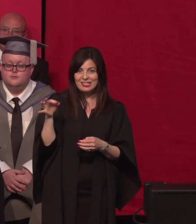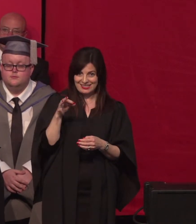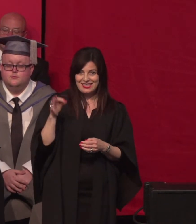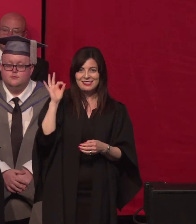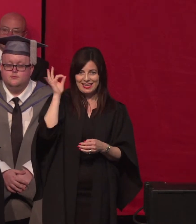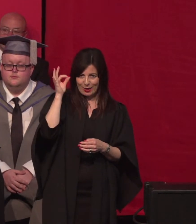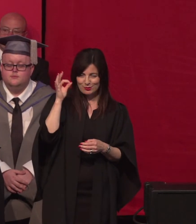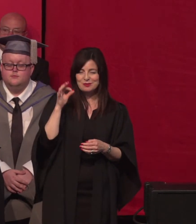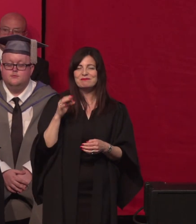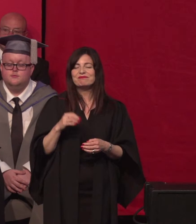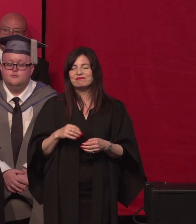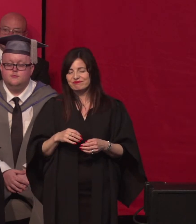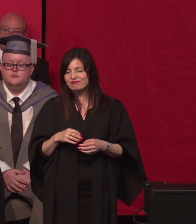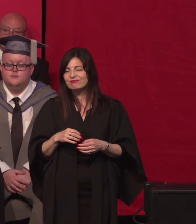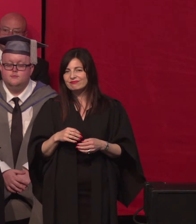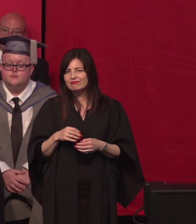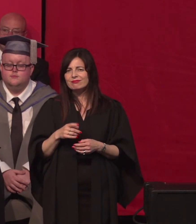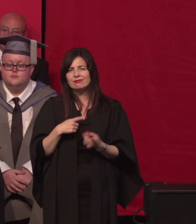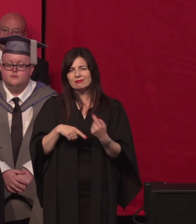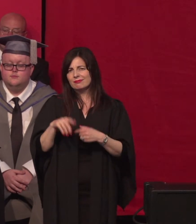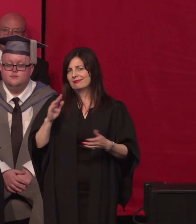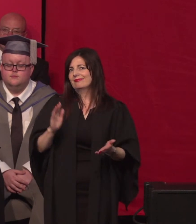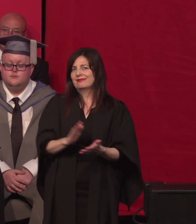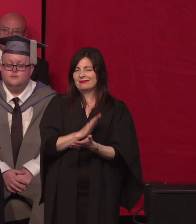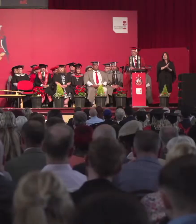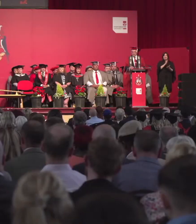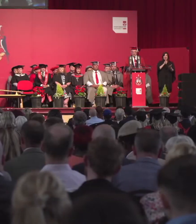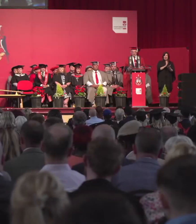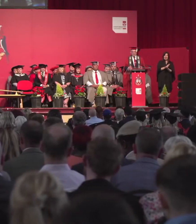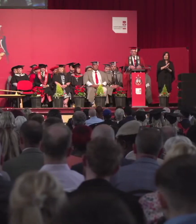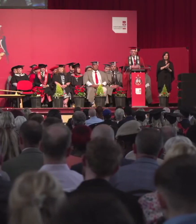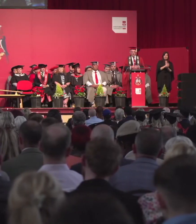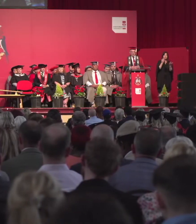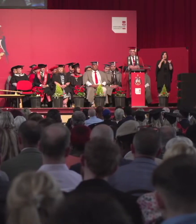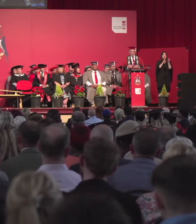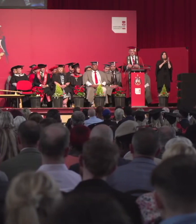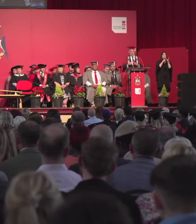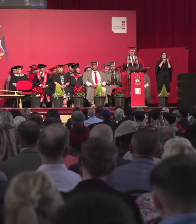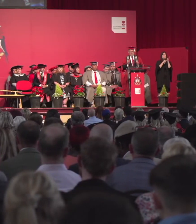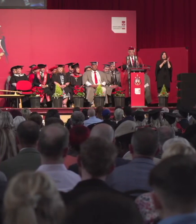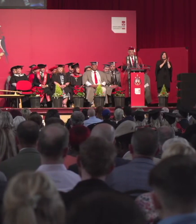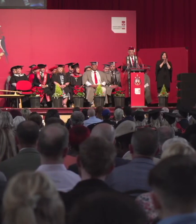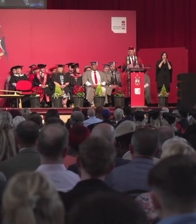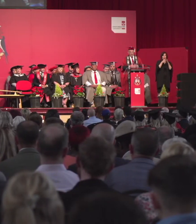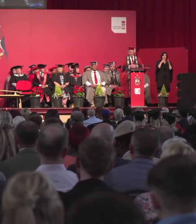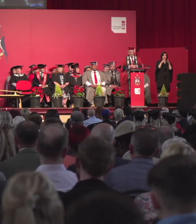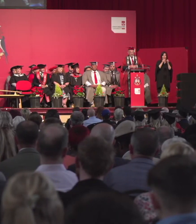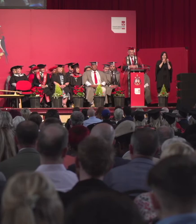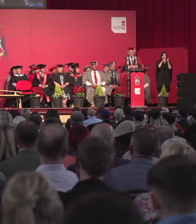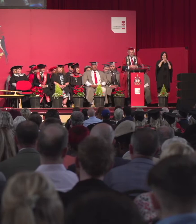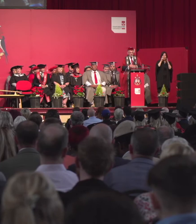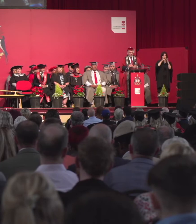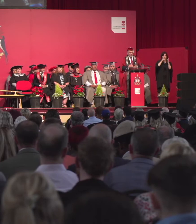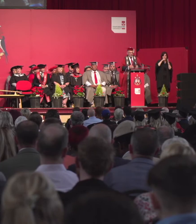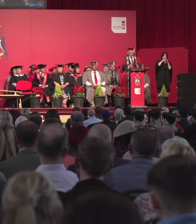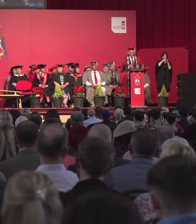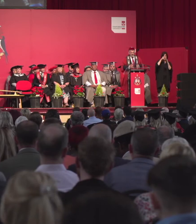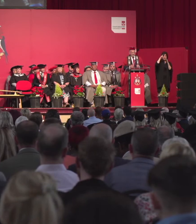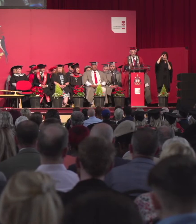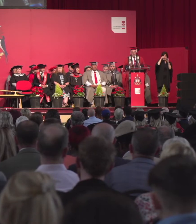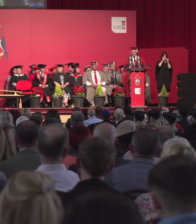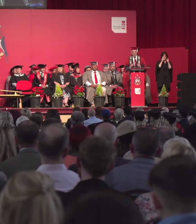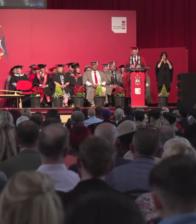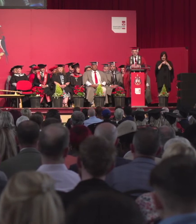Council. We are delighted indeed to welcome Matthew Bowcock, CBE, who